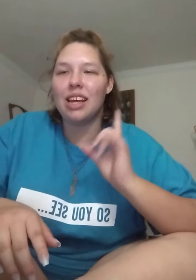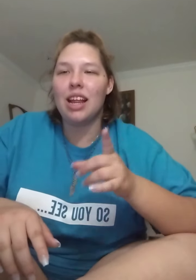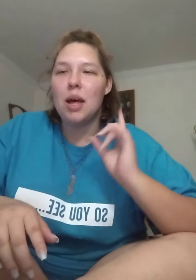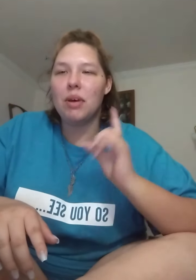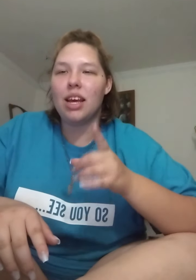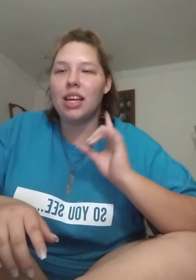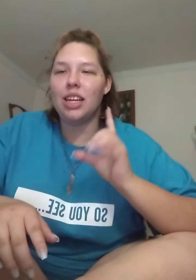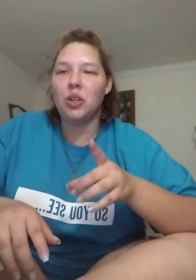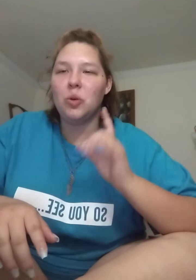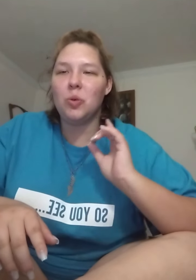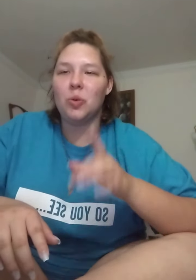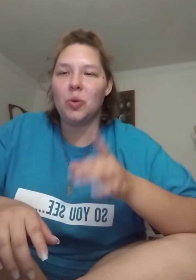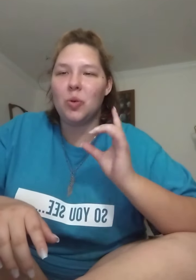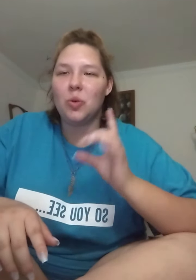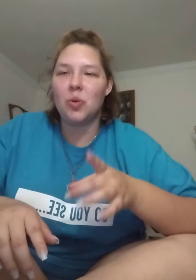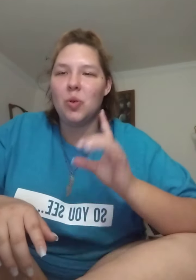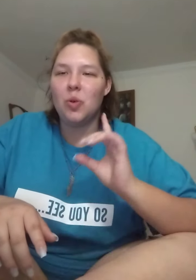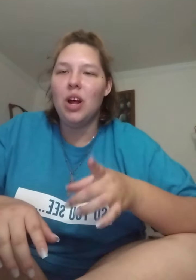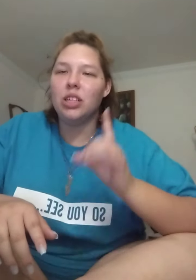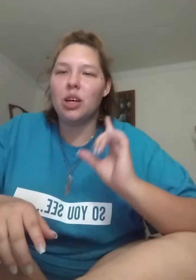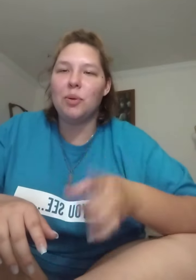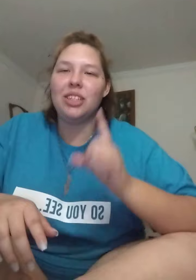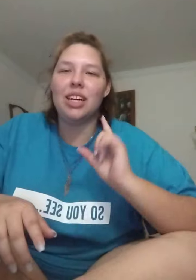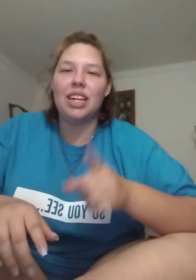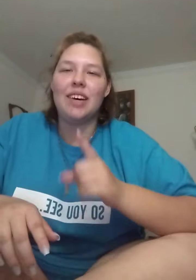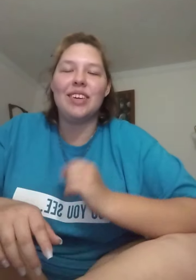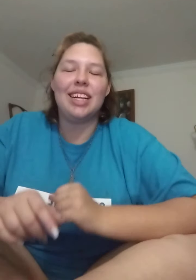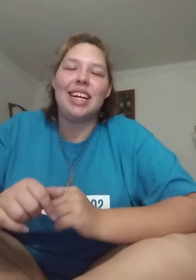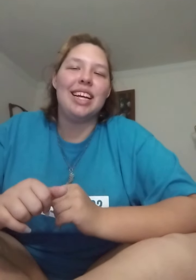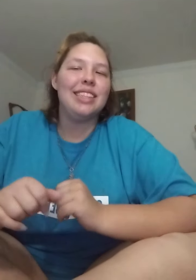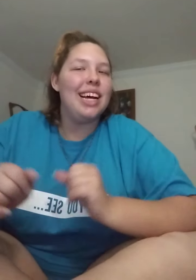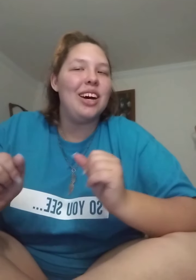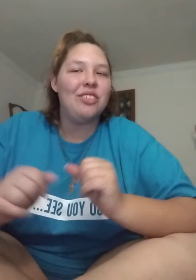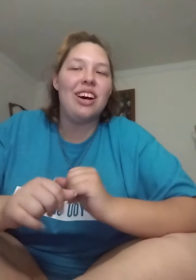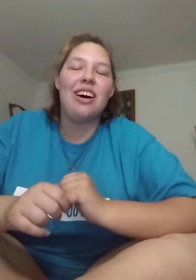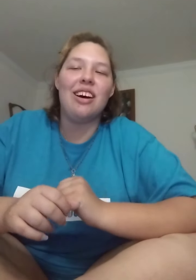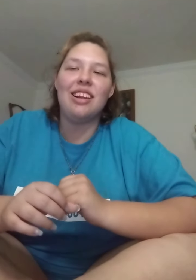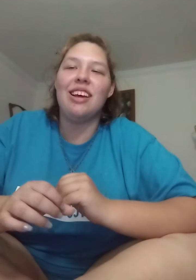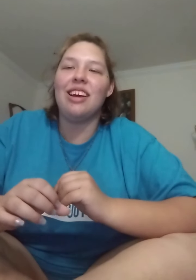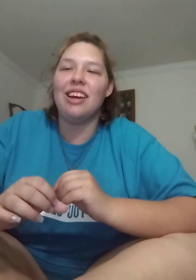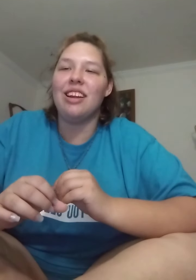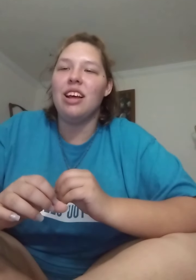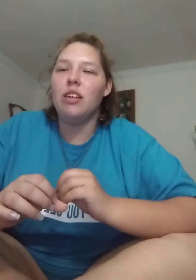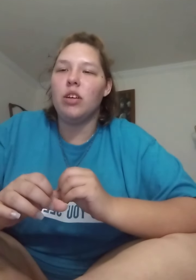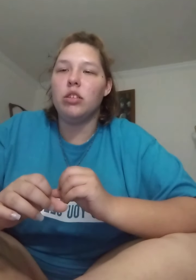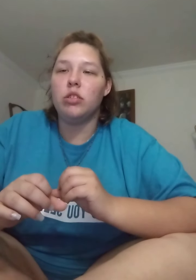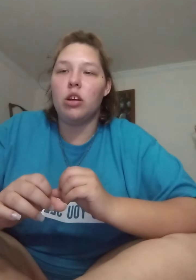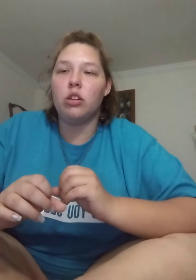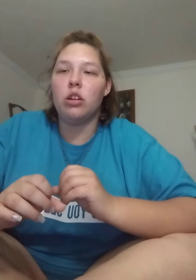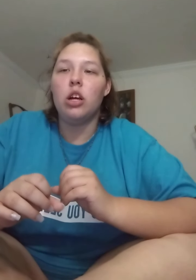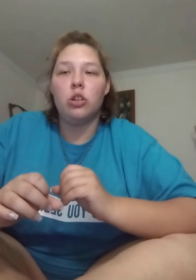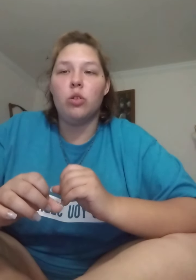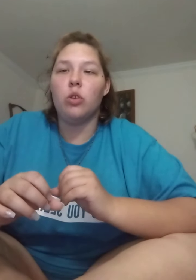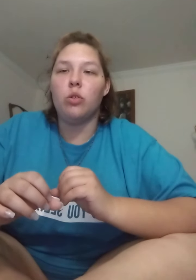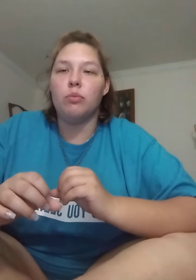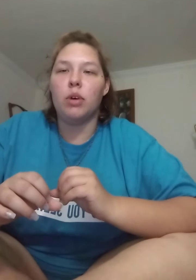begging, begging you. So put your loving hand out, darling. I'm finding hard to hold my